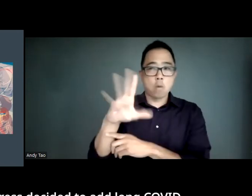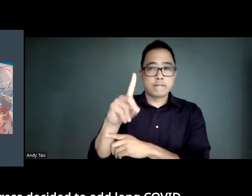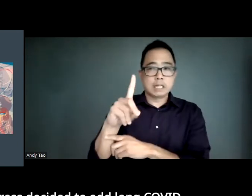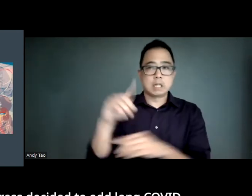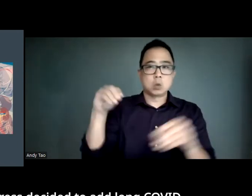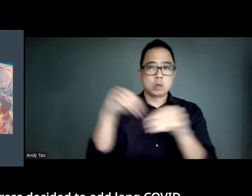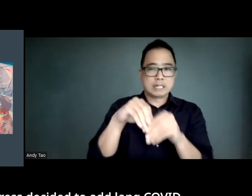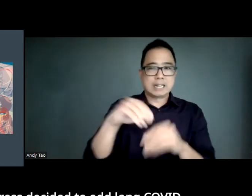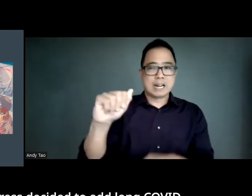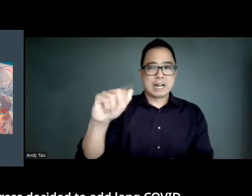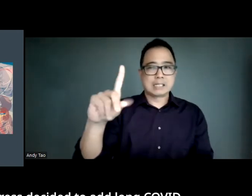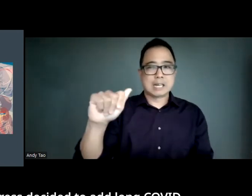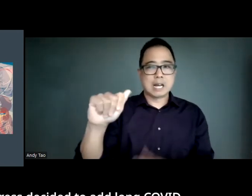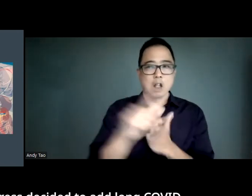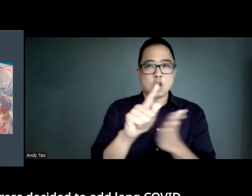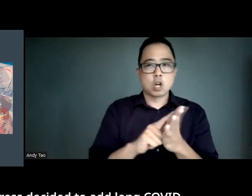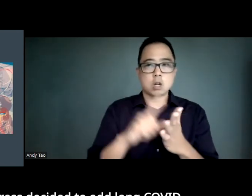2021, Congress approved